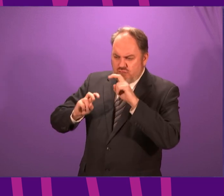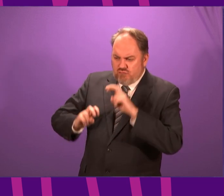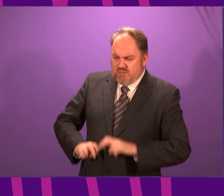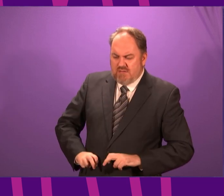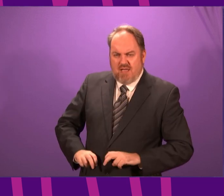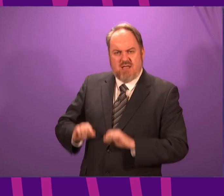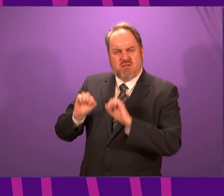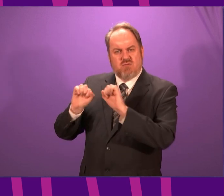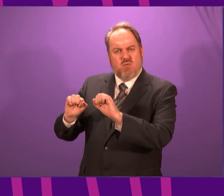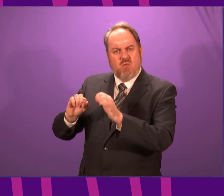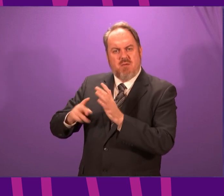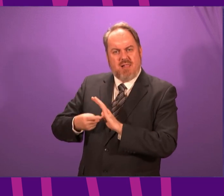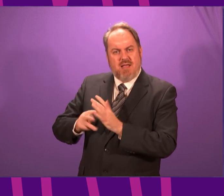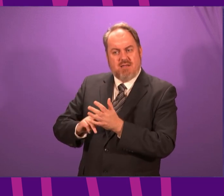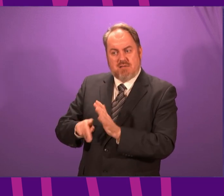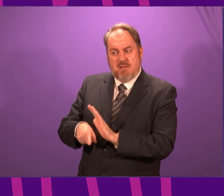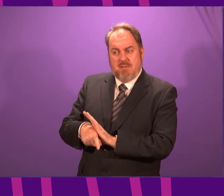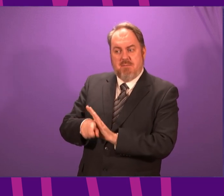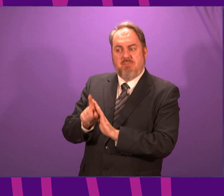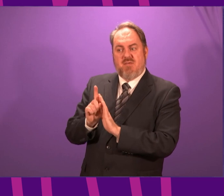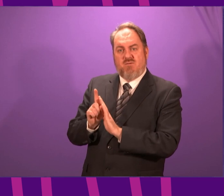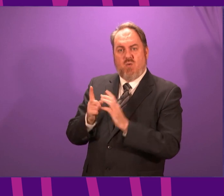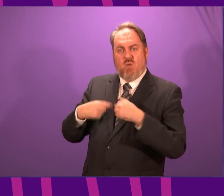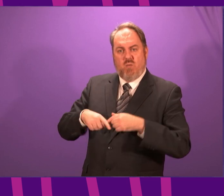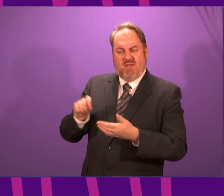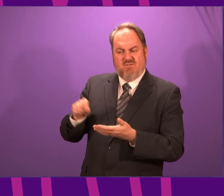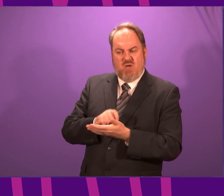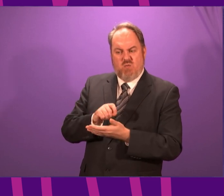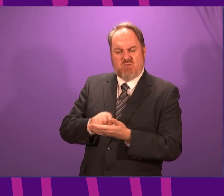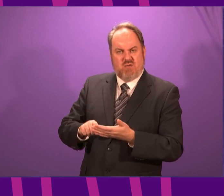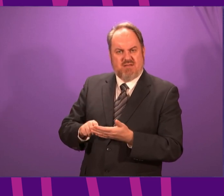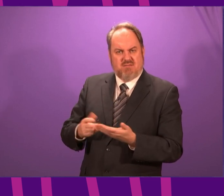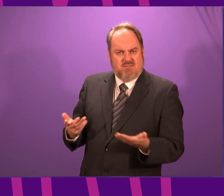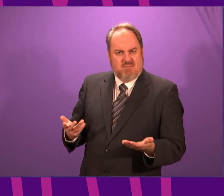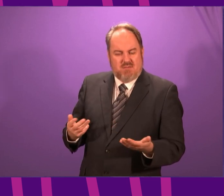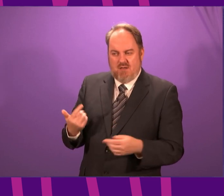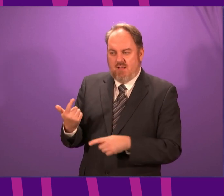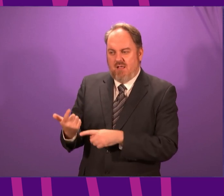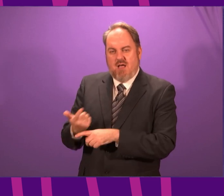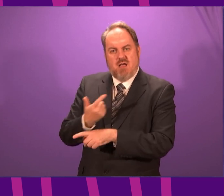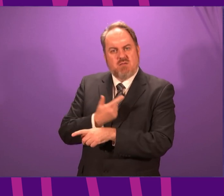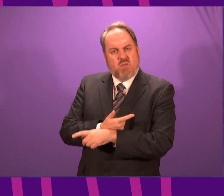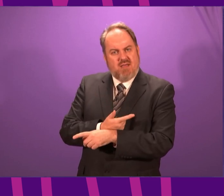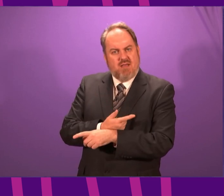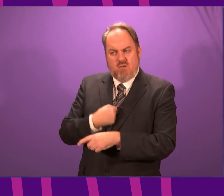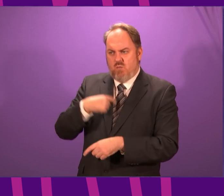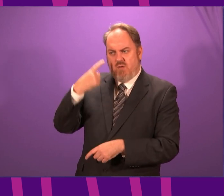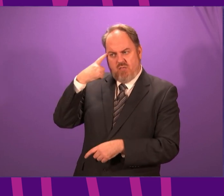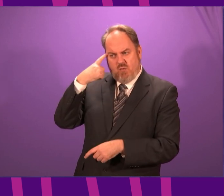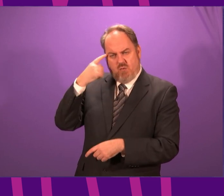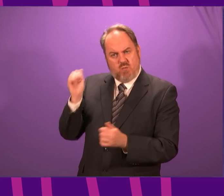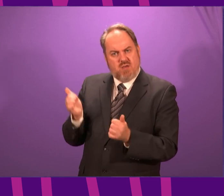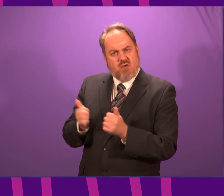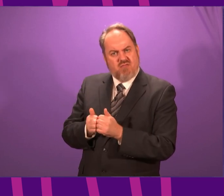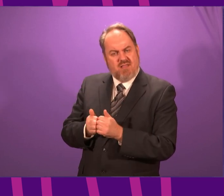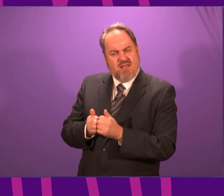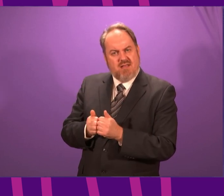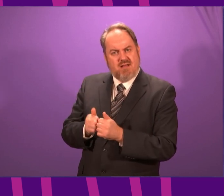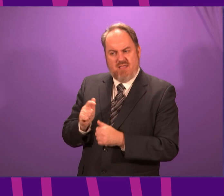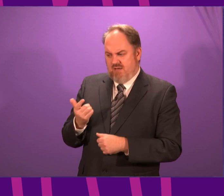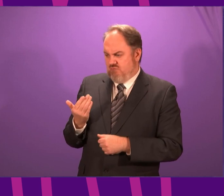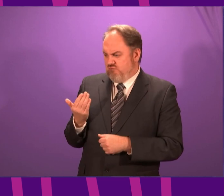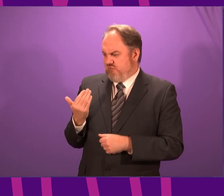this framework in advance of us voting on it. A week ago, this was the agreed position. Then, days